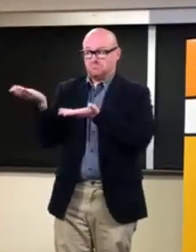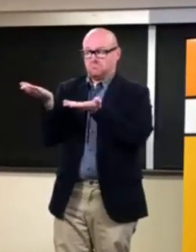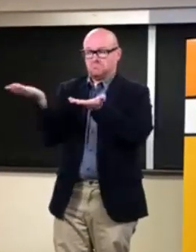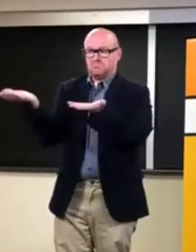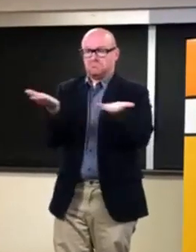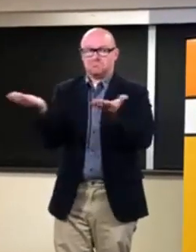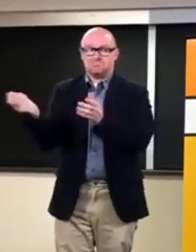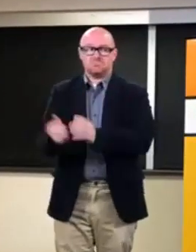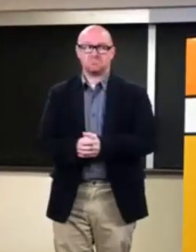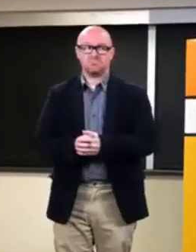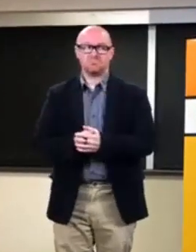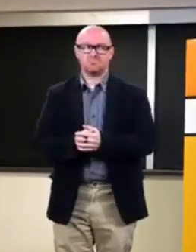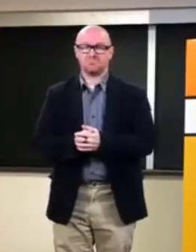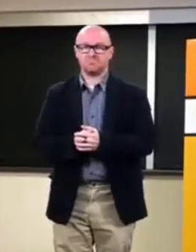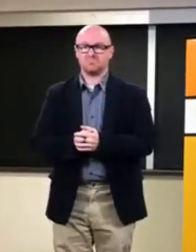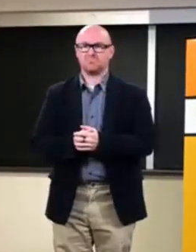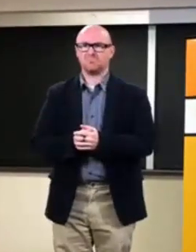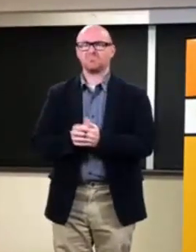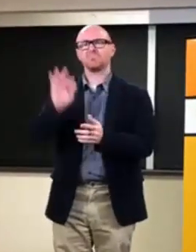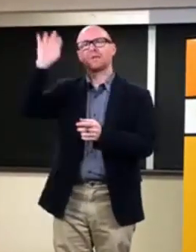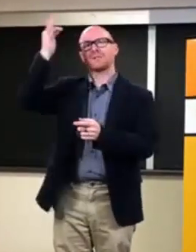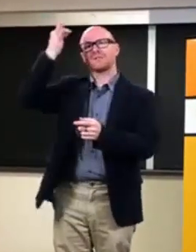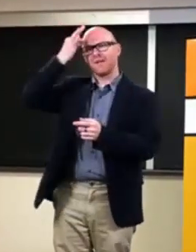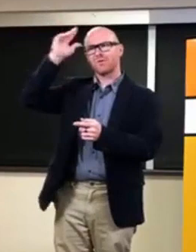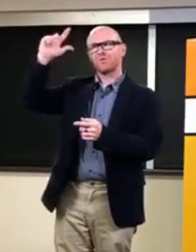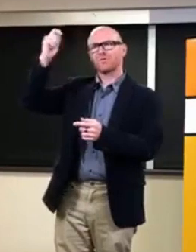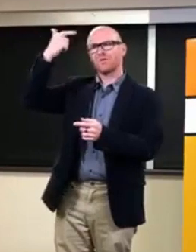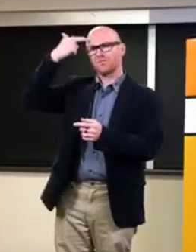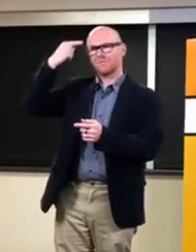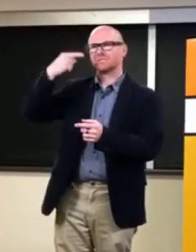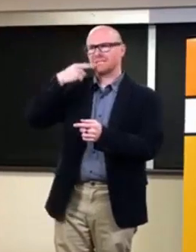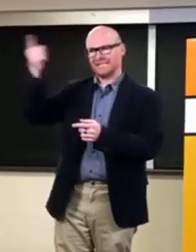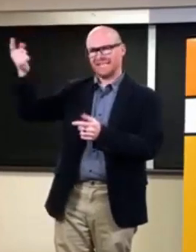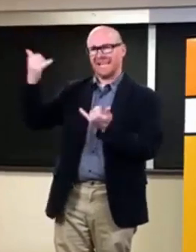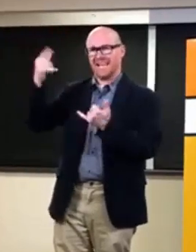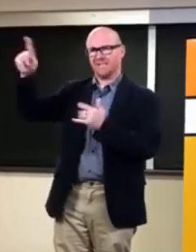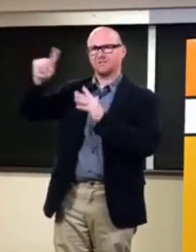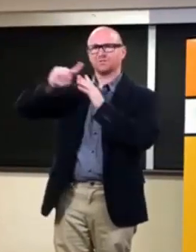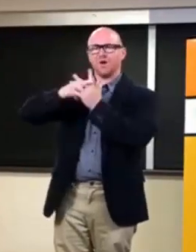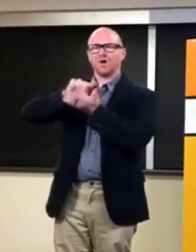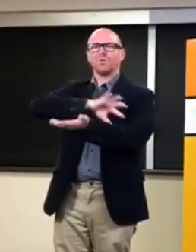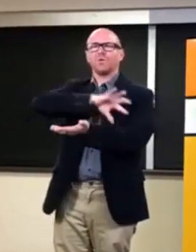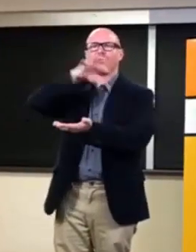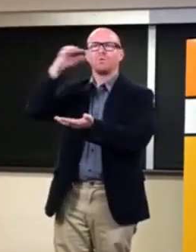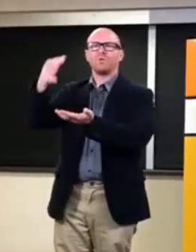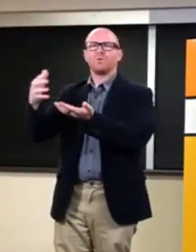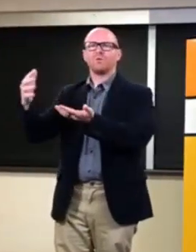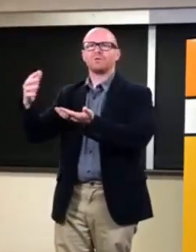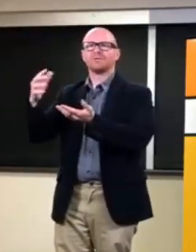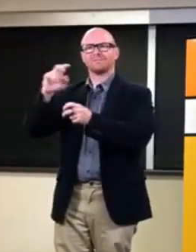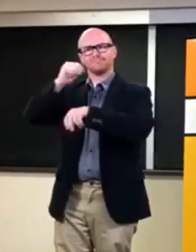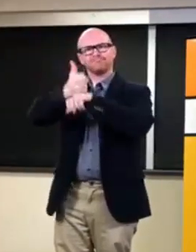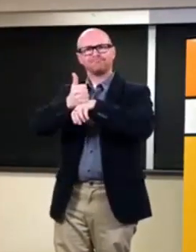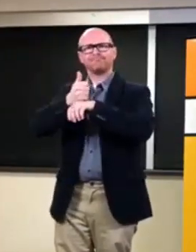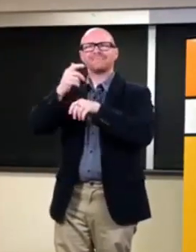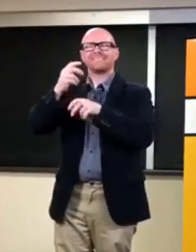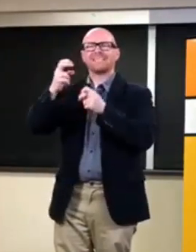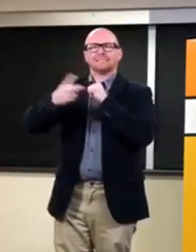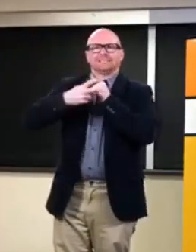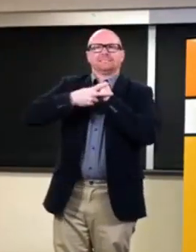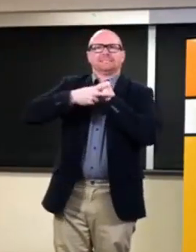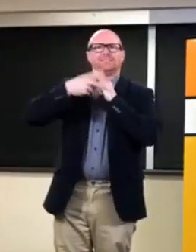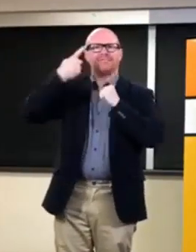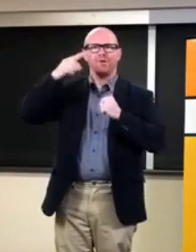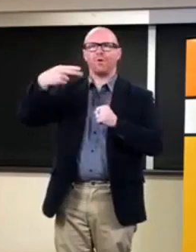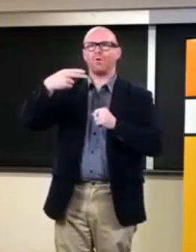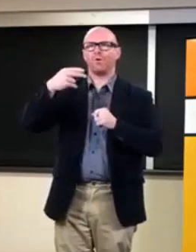There is one guy who The tweeted. federal government says that they're I'll go to you next. stockpiling chloroquine and hydroxychloroquine. Are